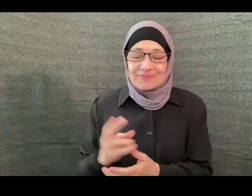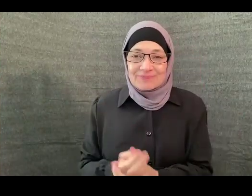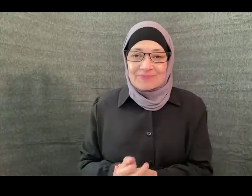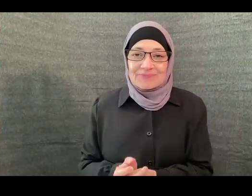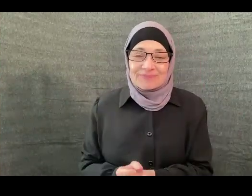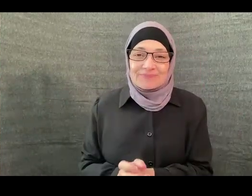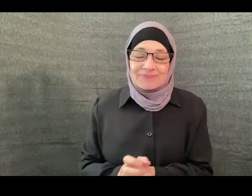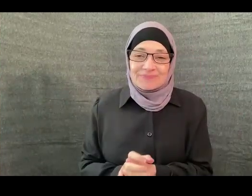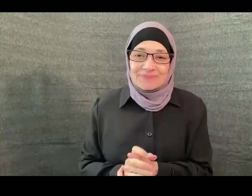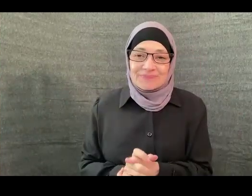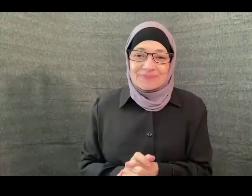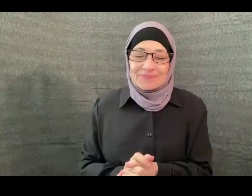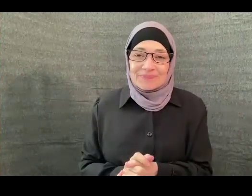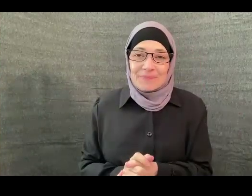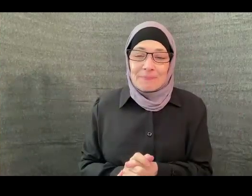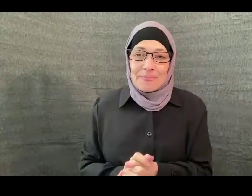A-L-H-A-S-H-R.